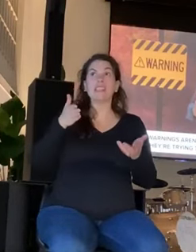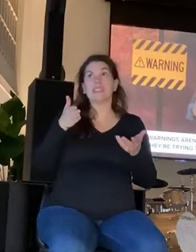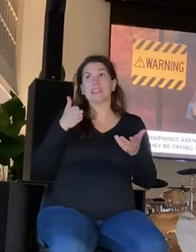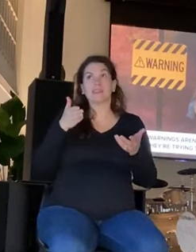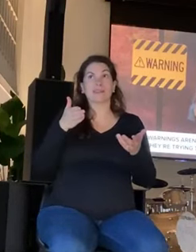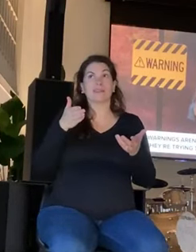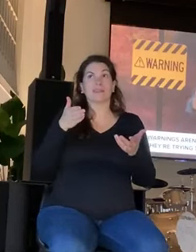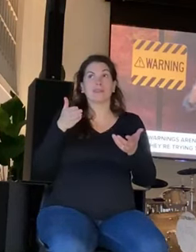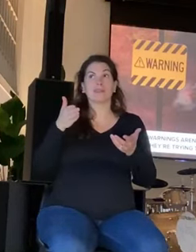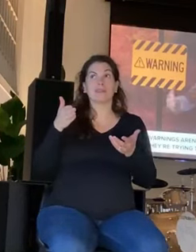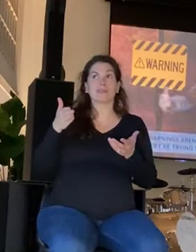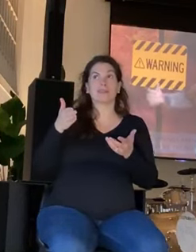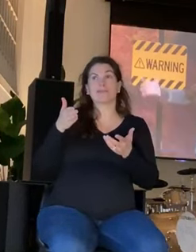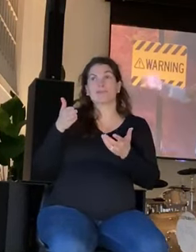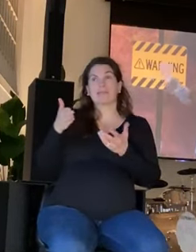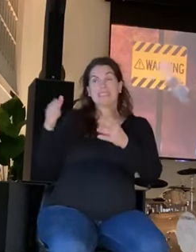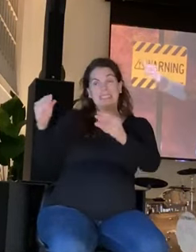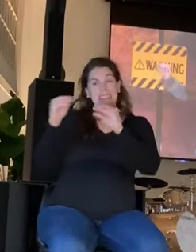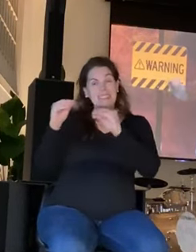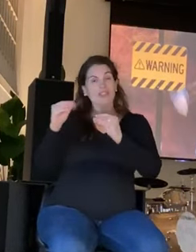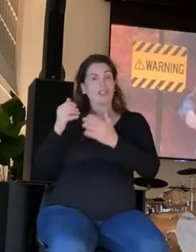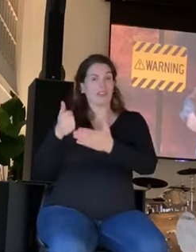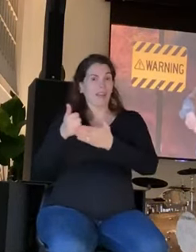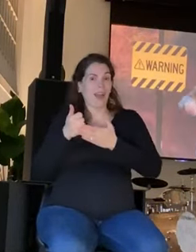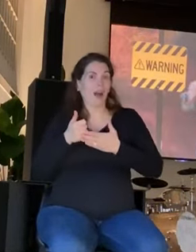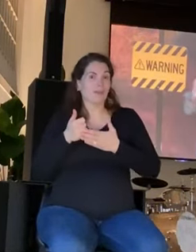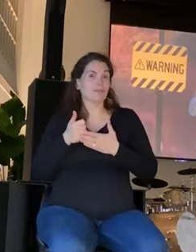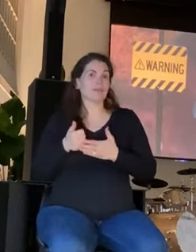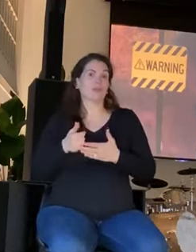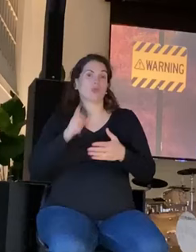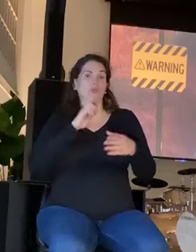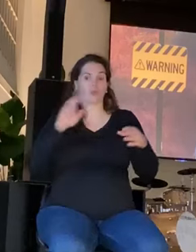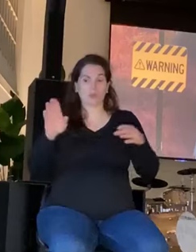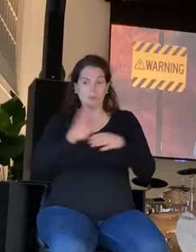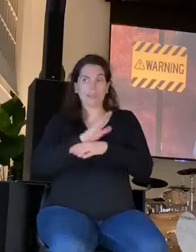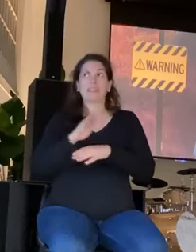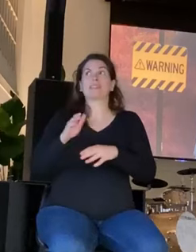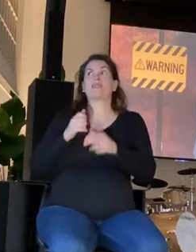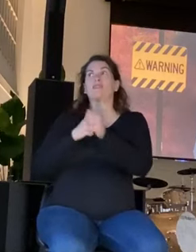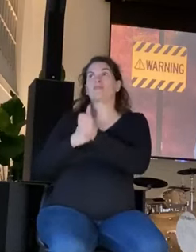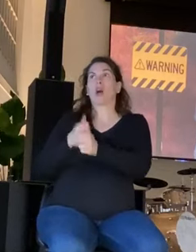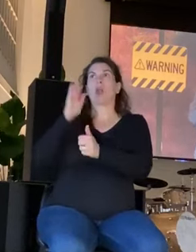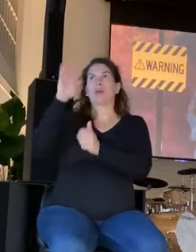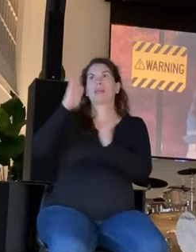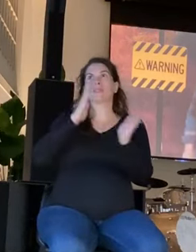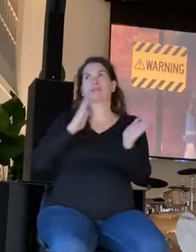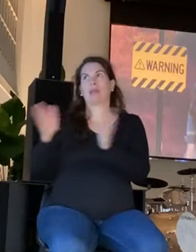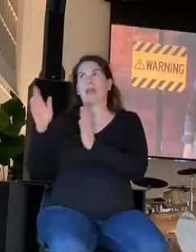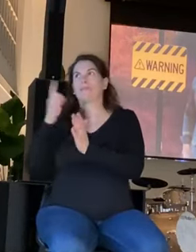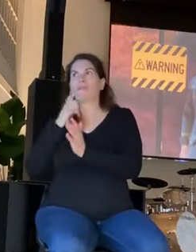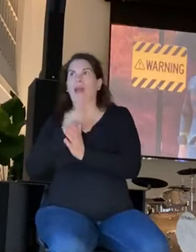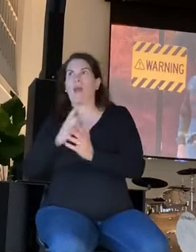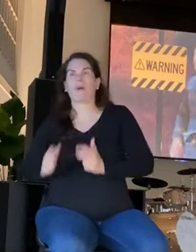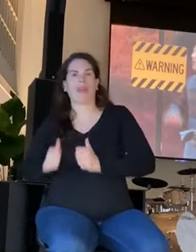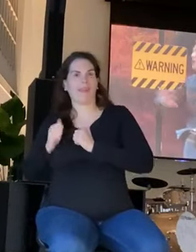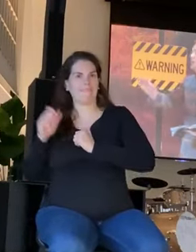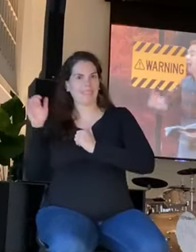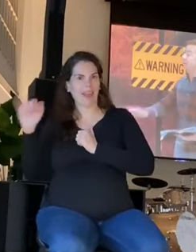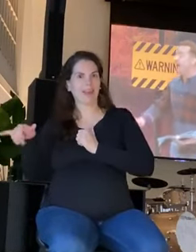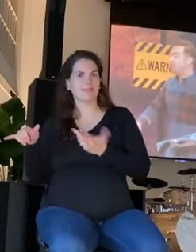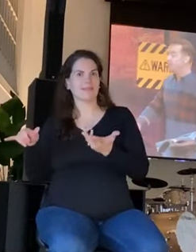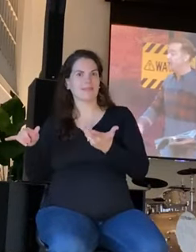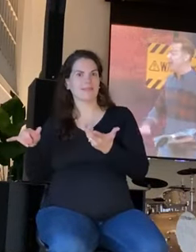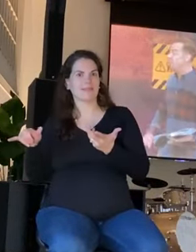us discover life the way the Creator of life actually intended life to be lived.